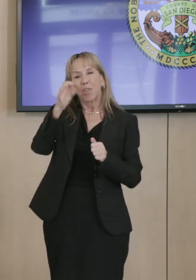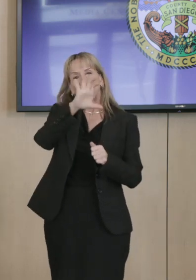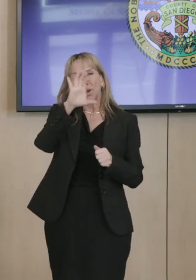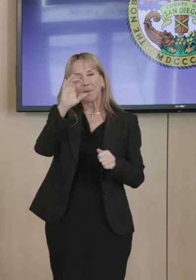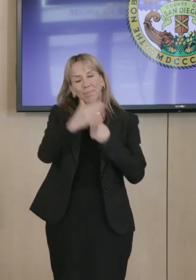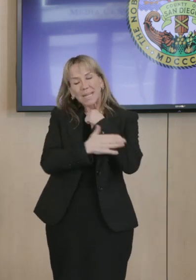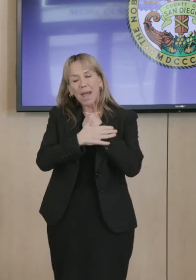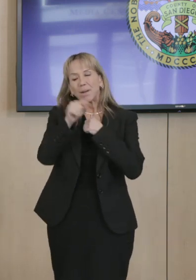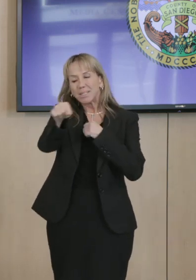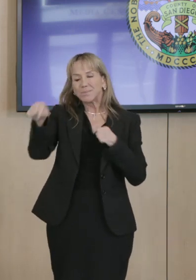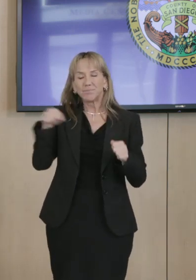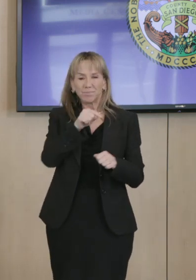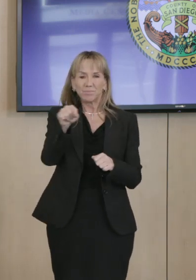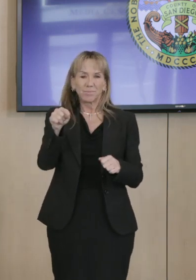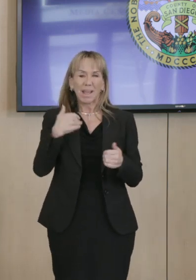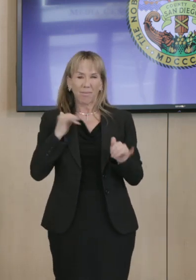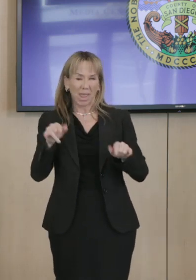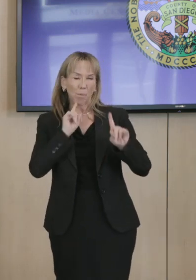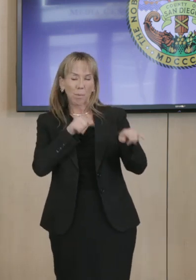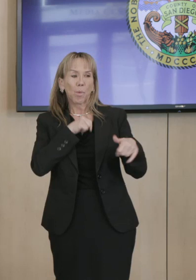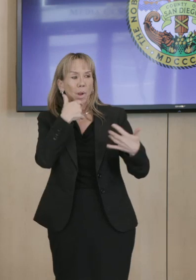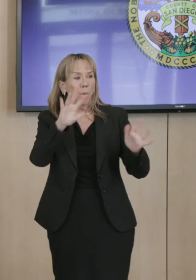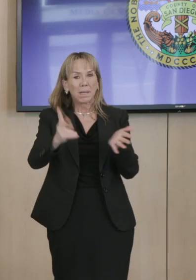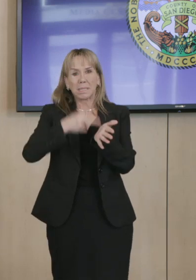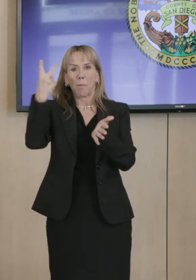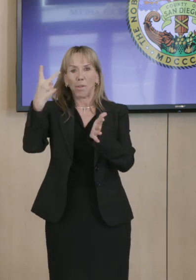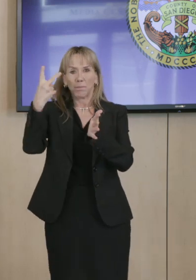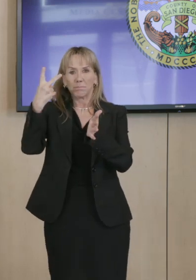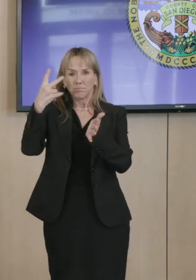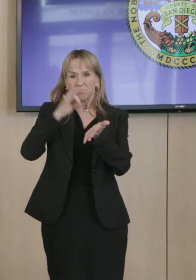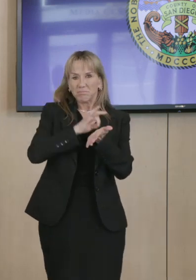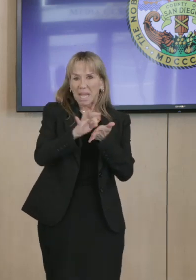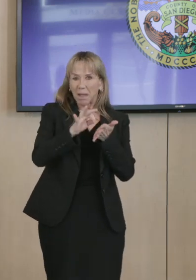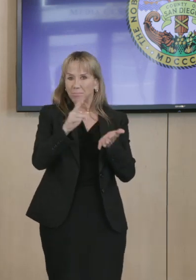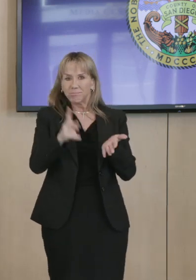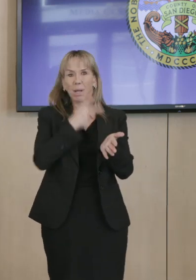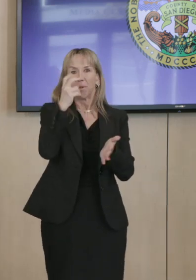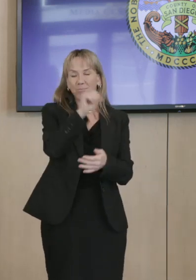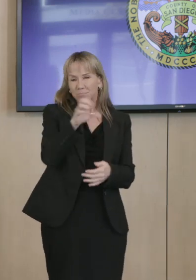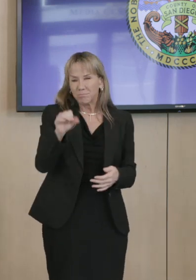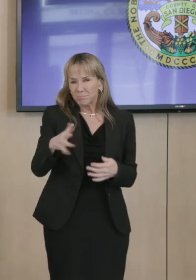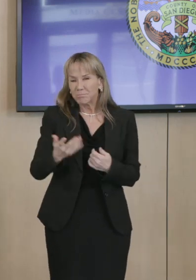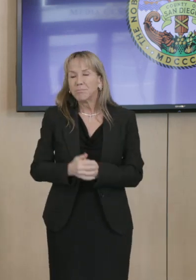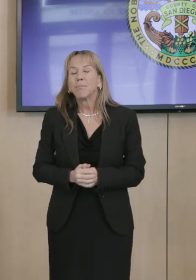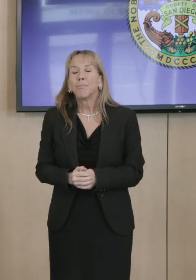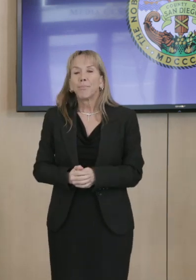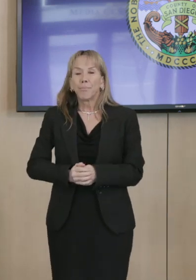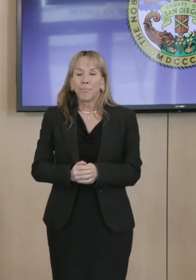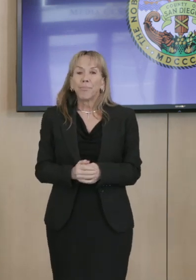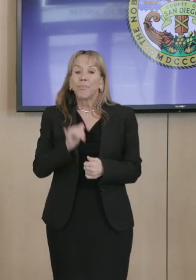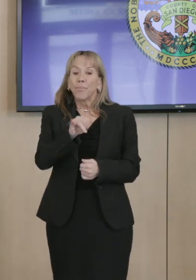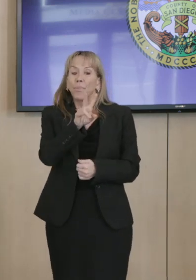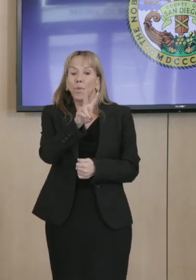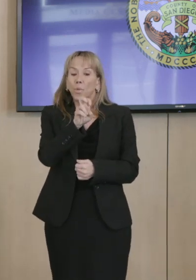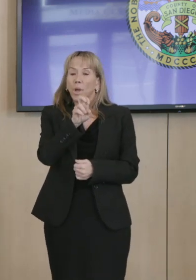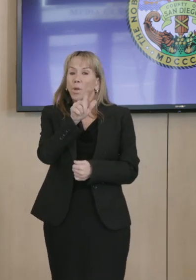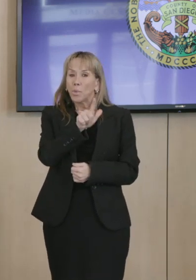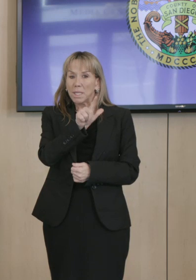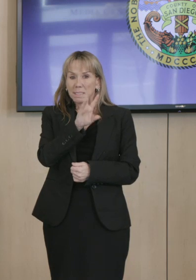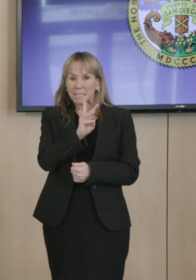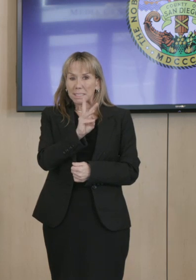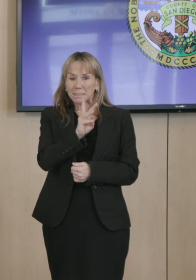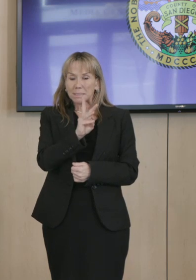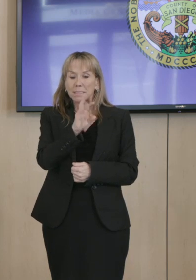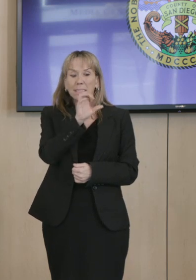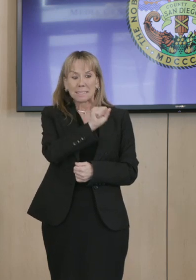their own residents, so there's no double counting. It's worth noting that of the 226 San Diego